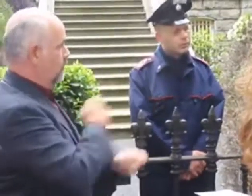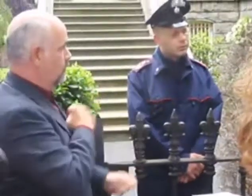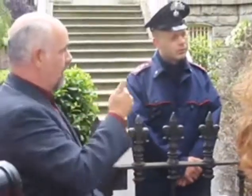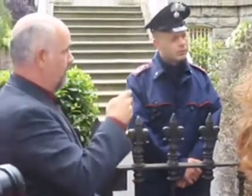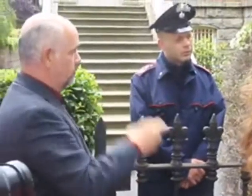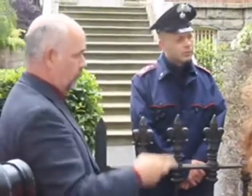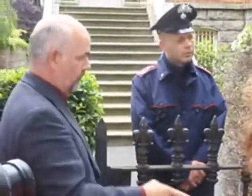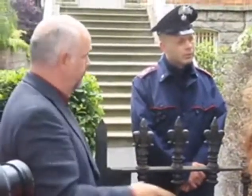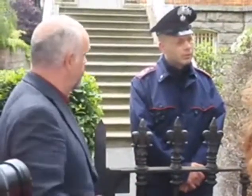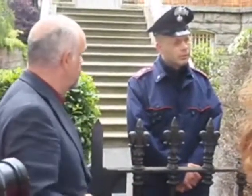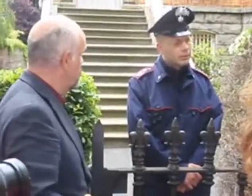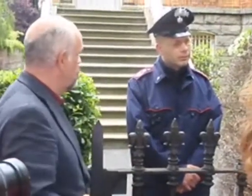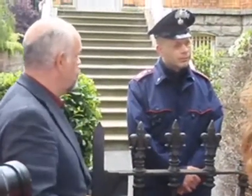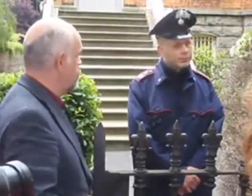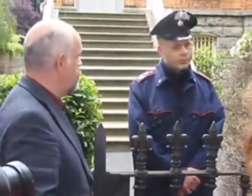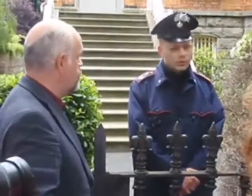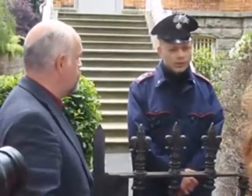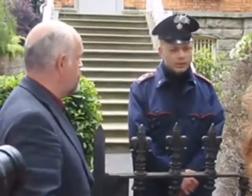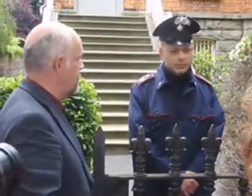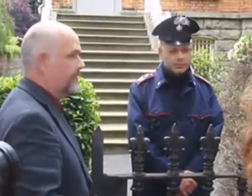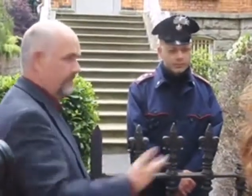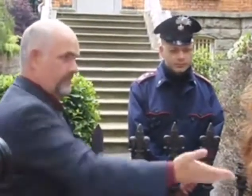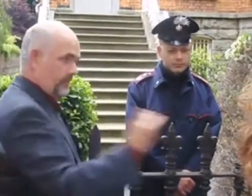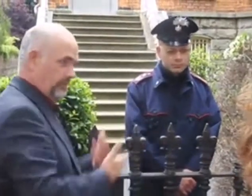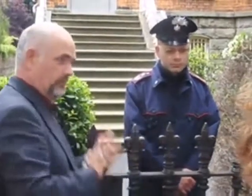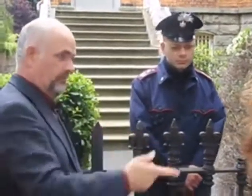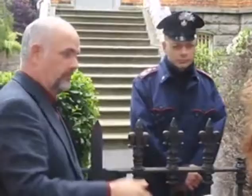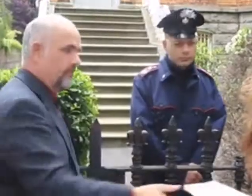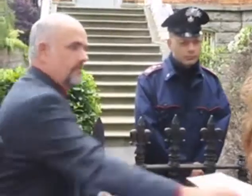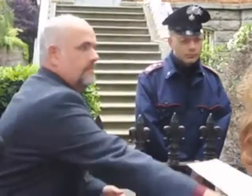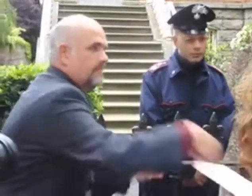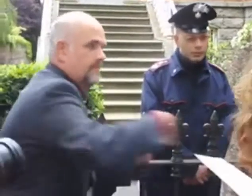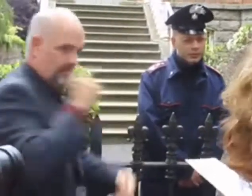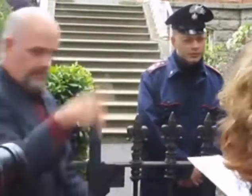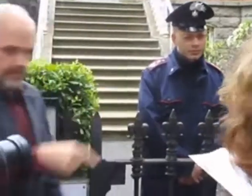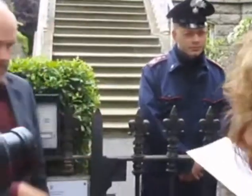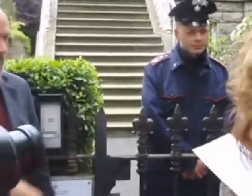those in our letter. So I won't repeat everything John Bosco said, but it's just really to support the idea, and then have the